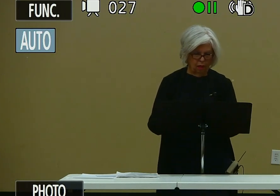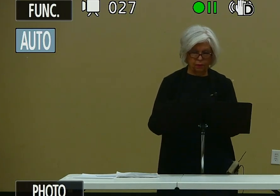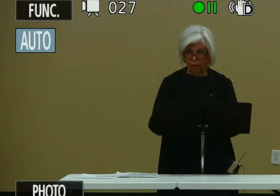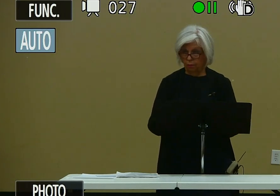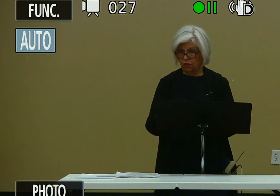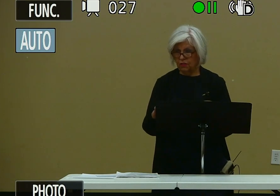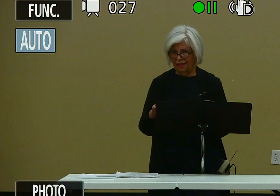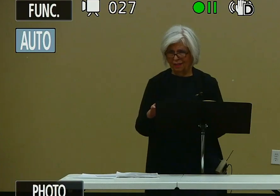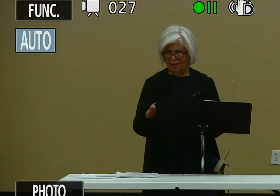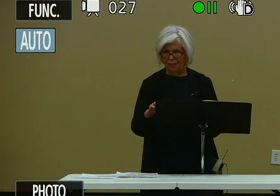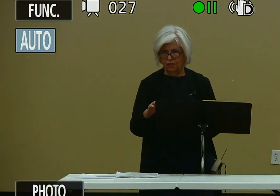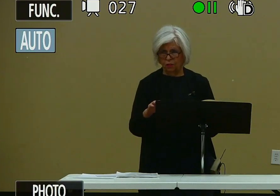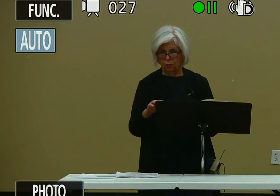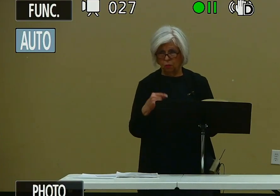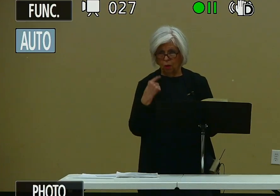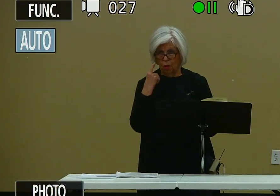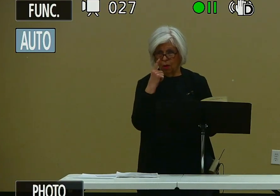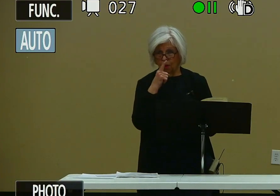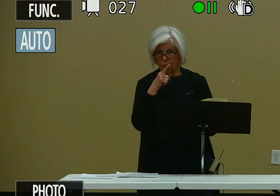Okay, we're just going to add any to who.